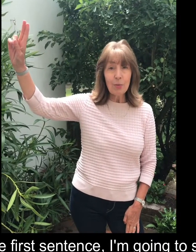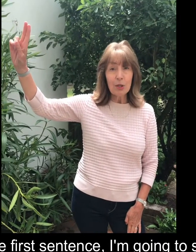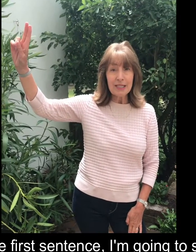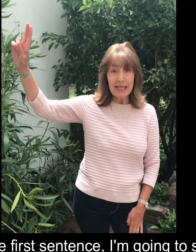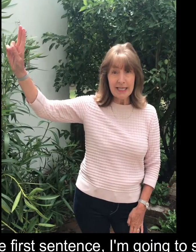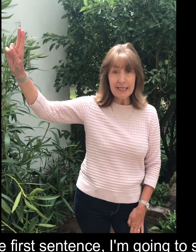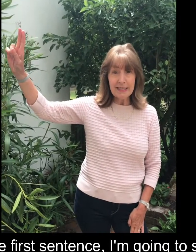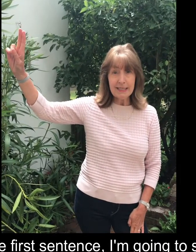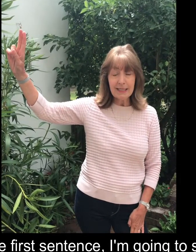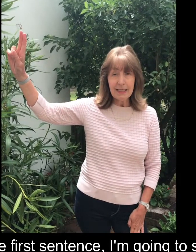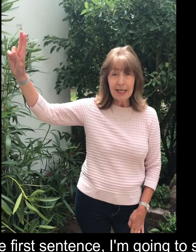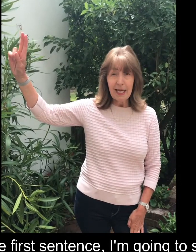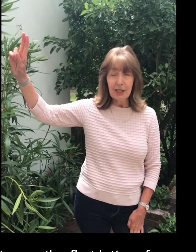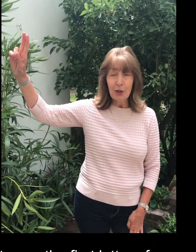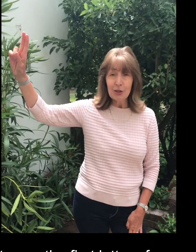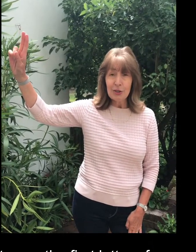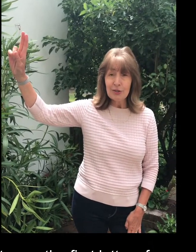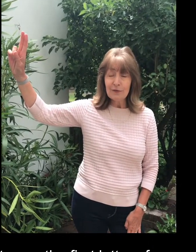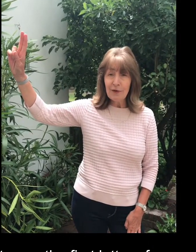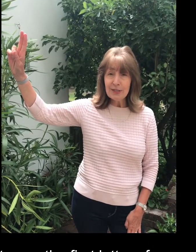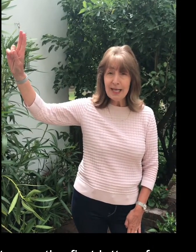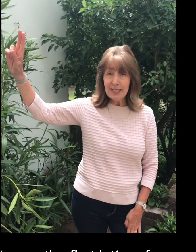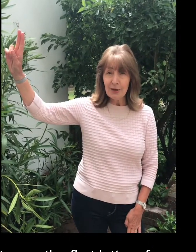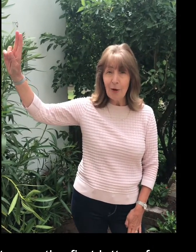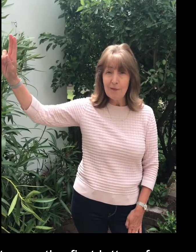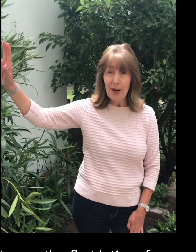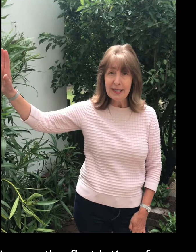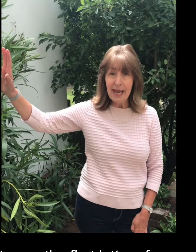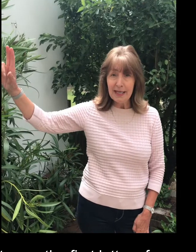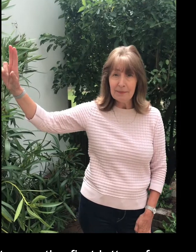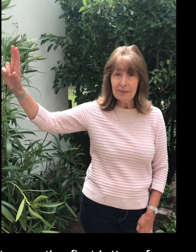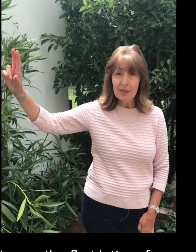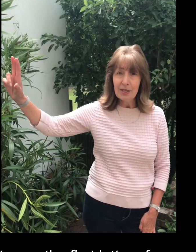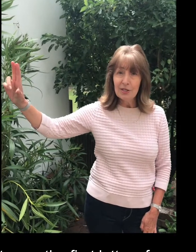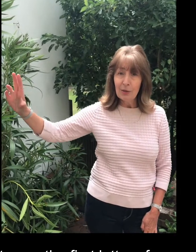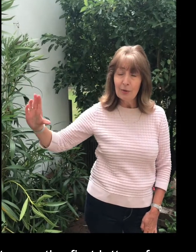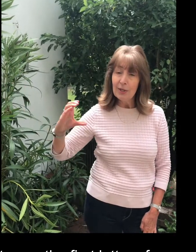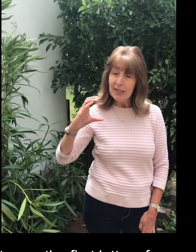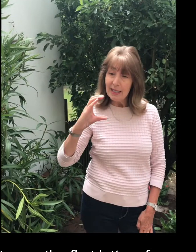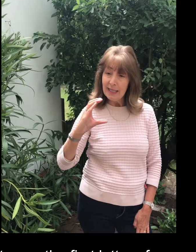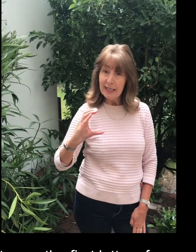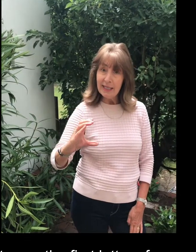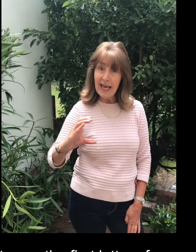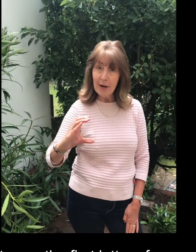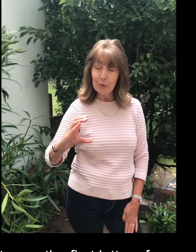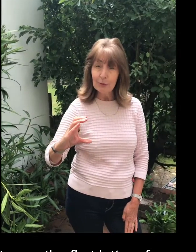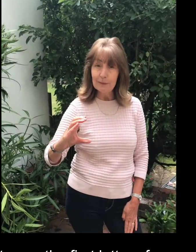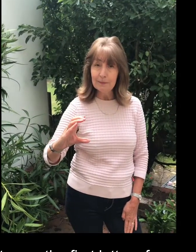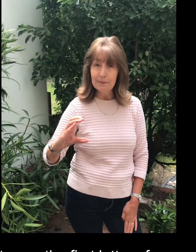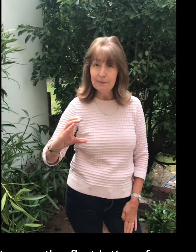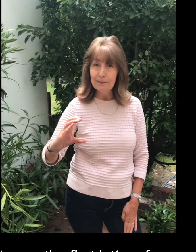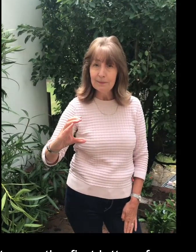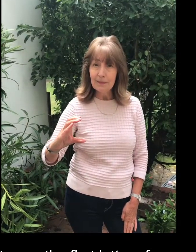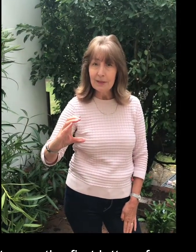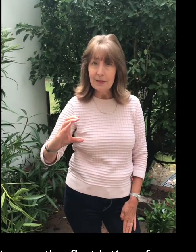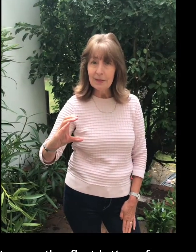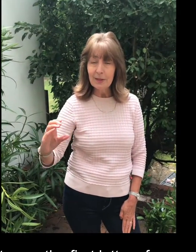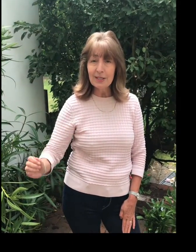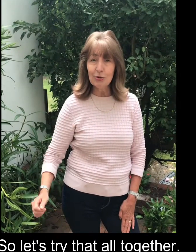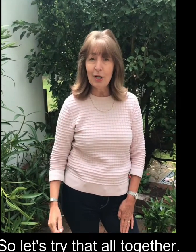word is, and I'm going to use the first letter of my name. So, Carole. So let's try that